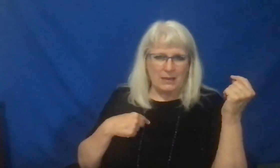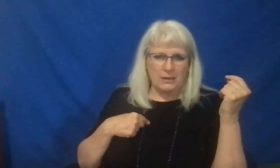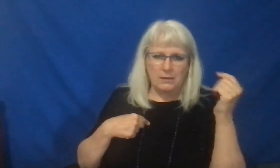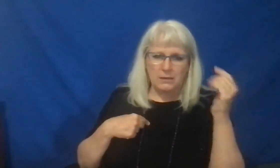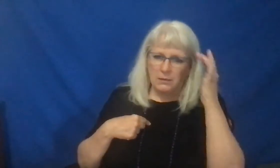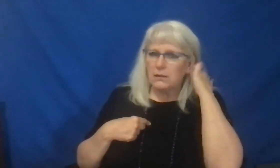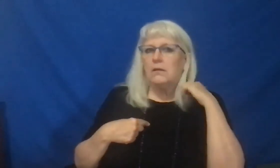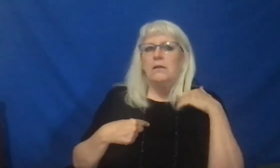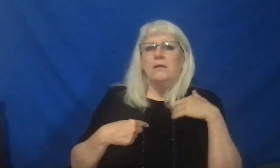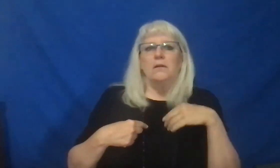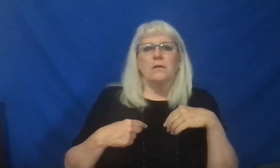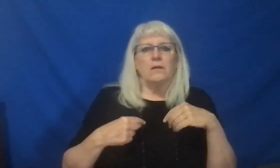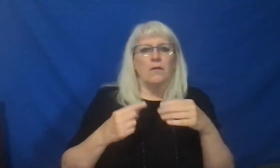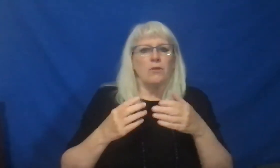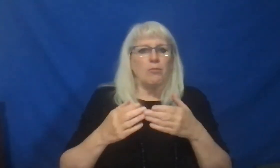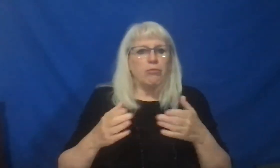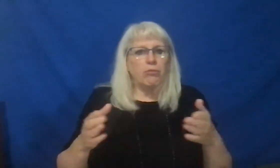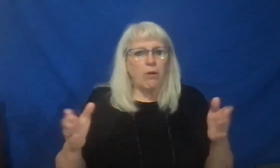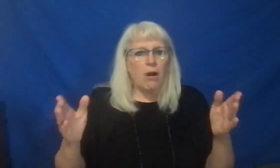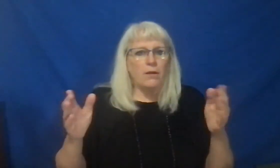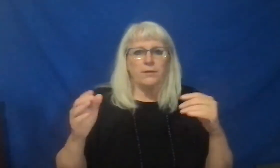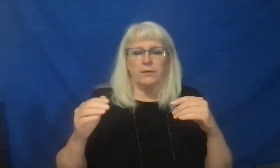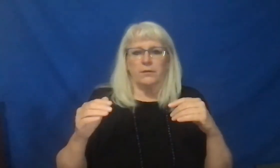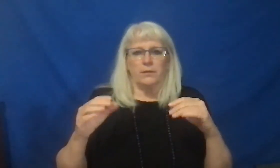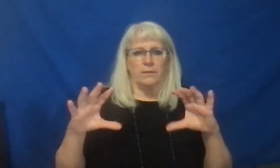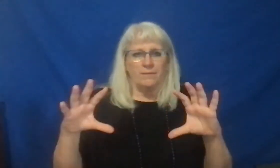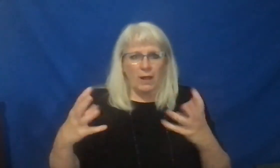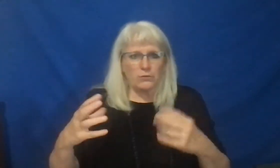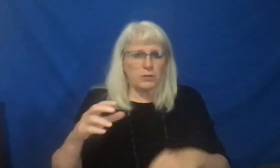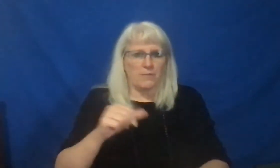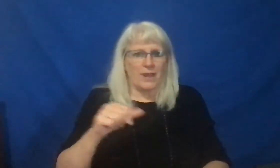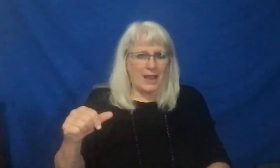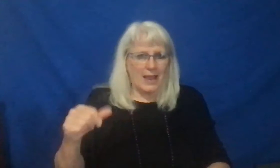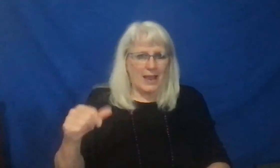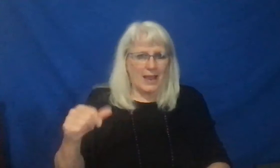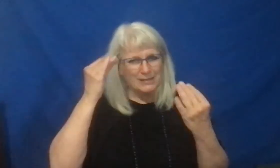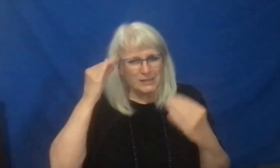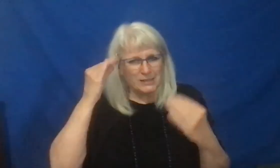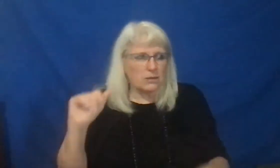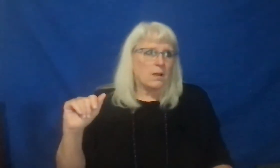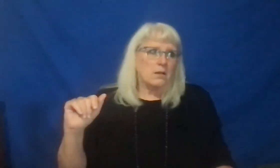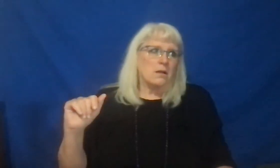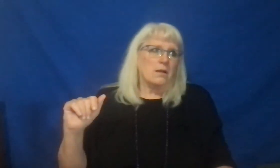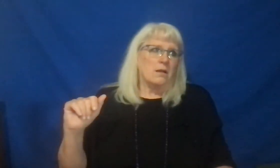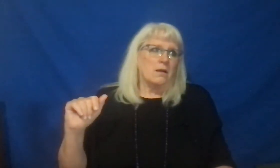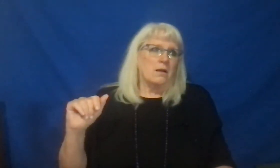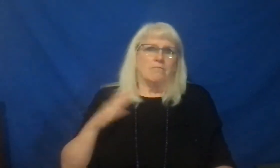the broader, bigger fellowship of AA. Because, right, I have this lens that is my experience.